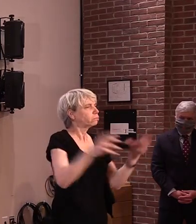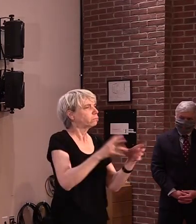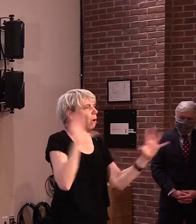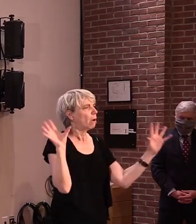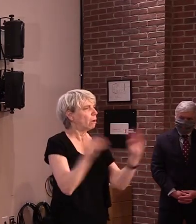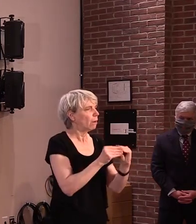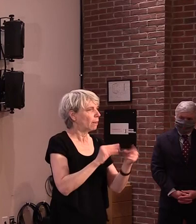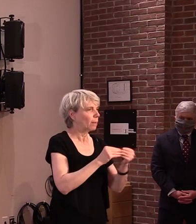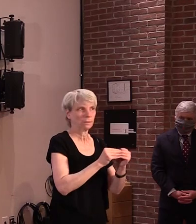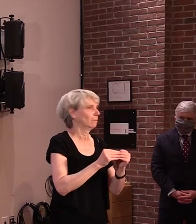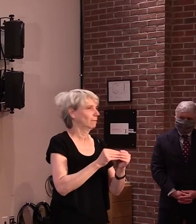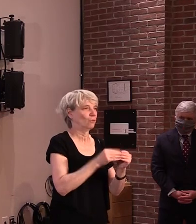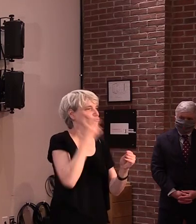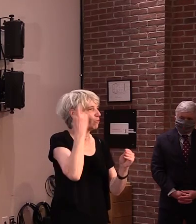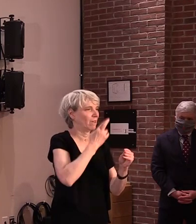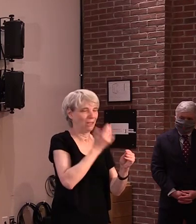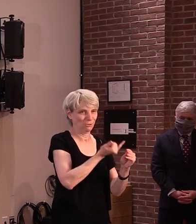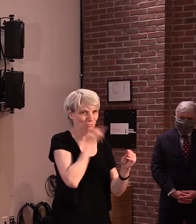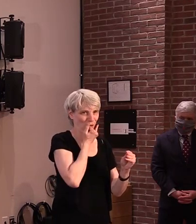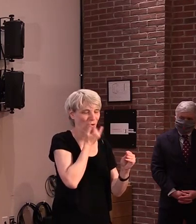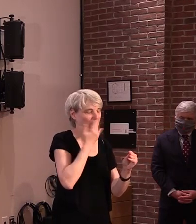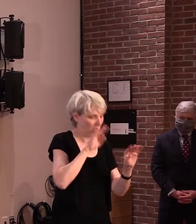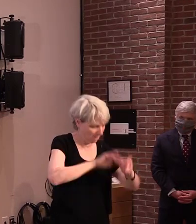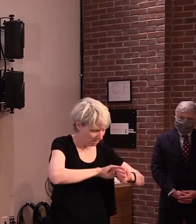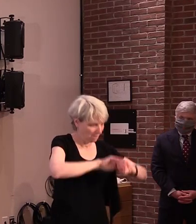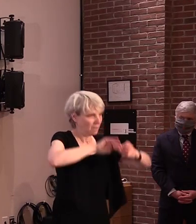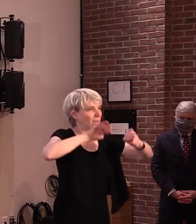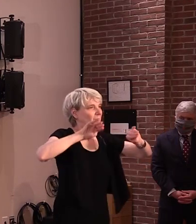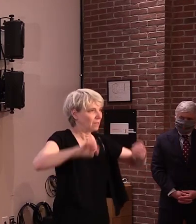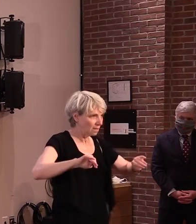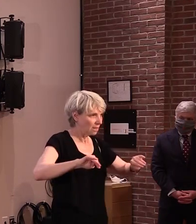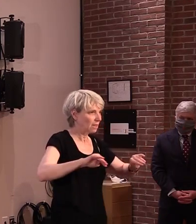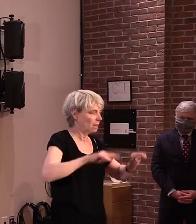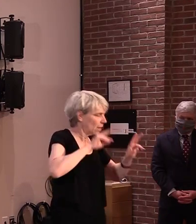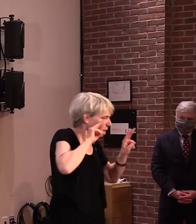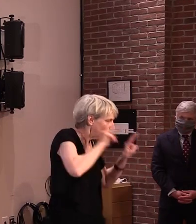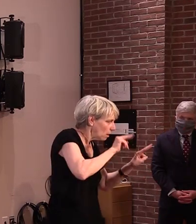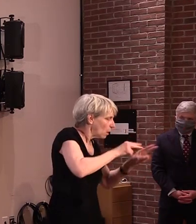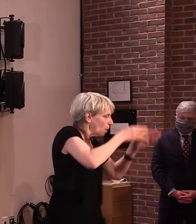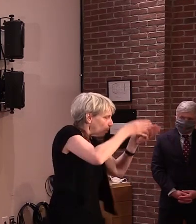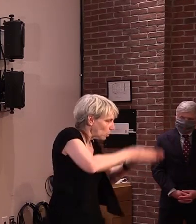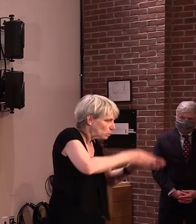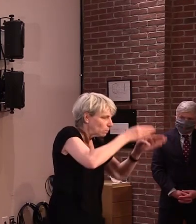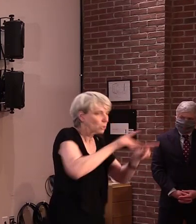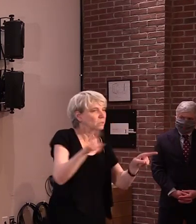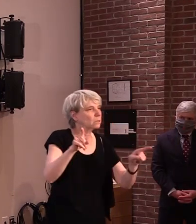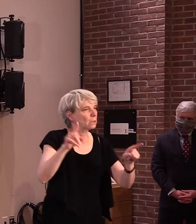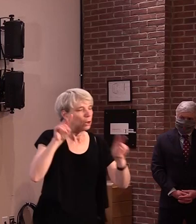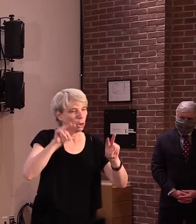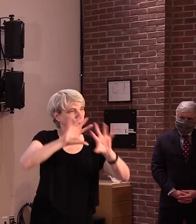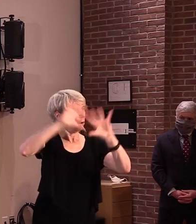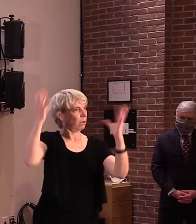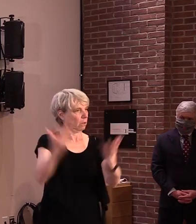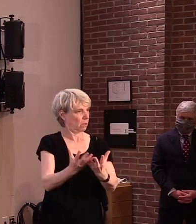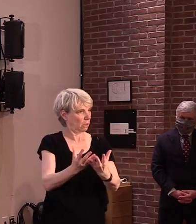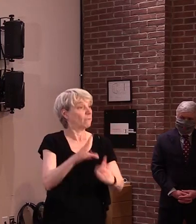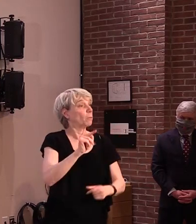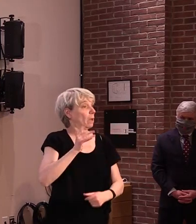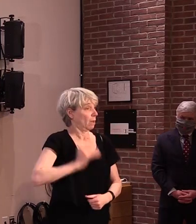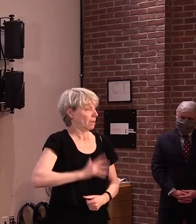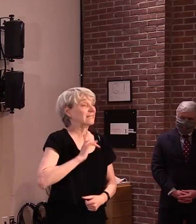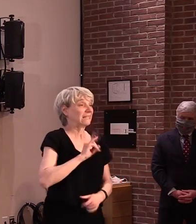that's not being recommended. And Vermont was recognized as a state that had done that and now is no longer doing